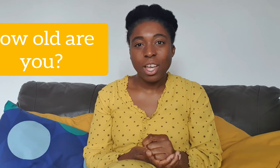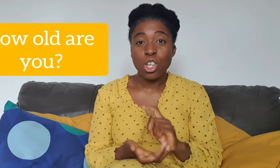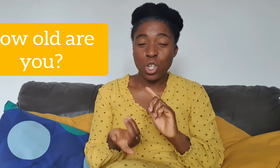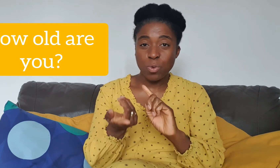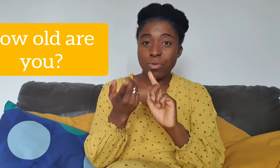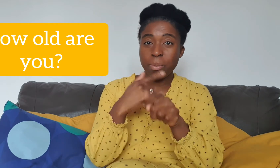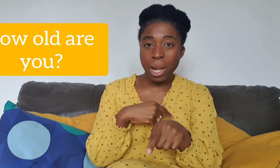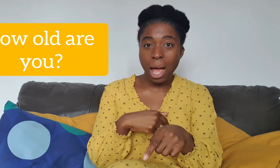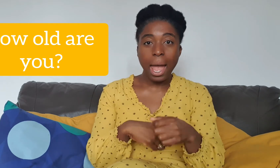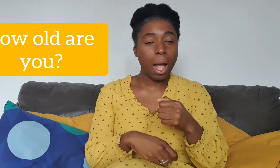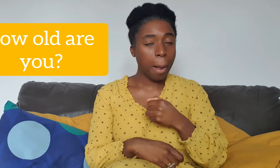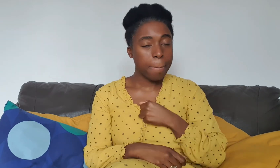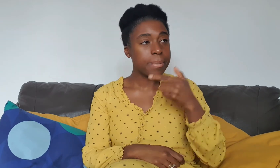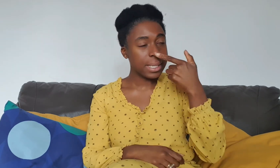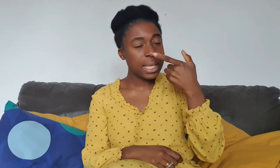You would reply.